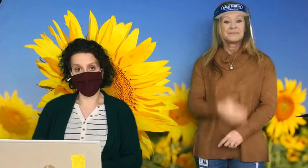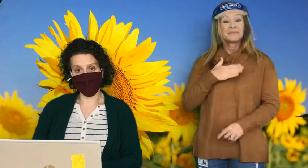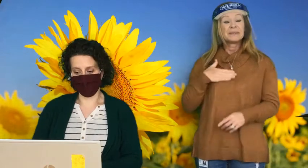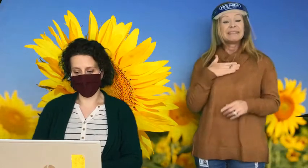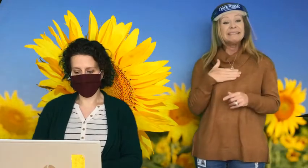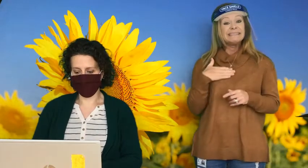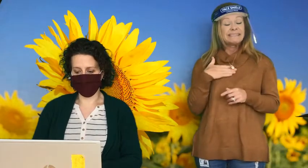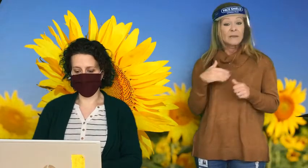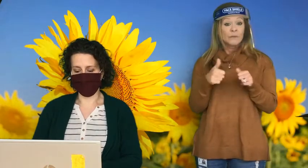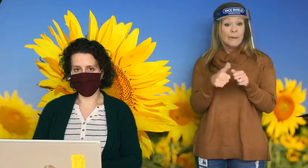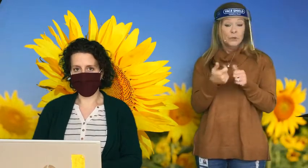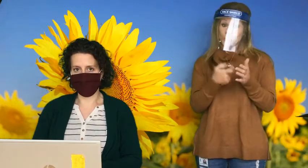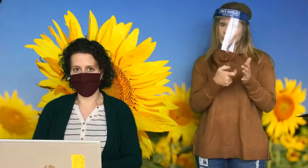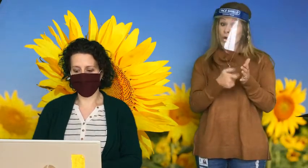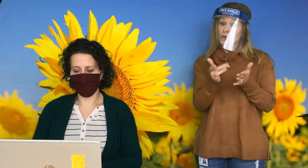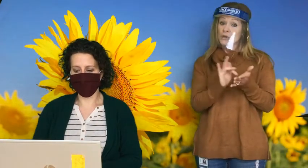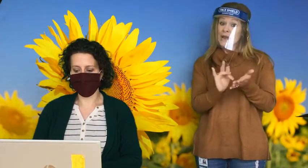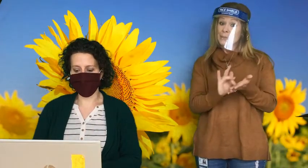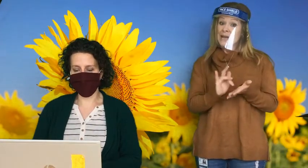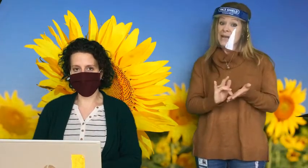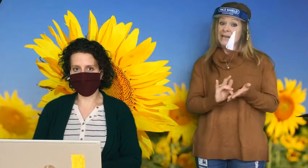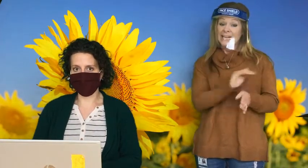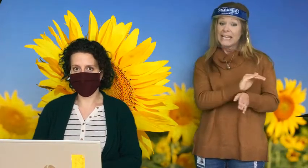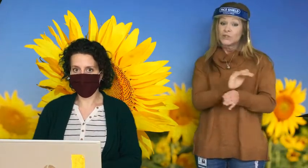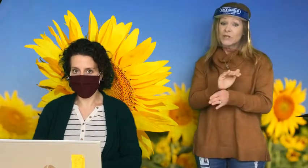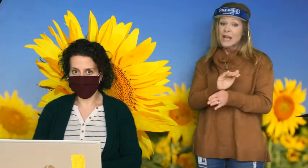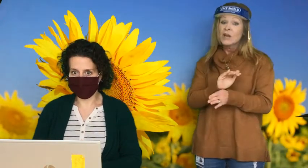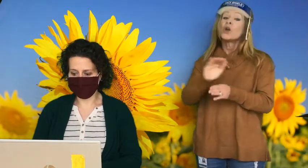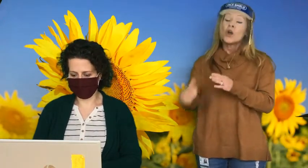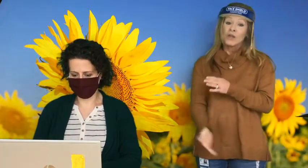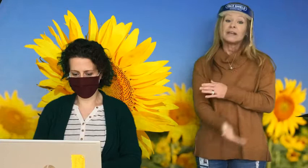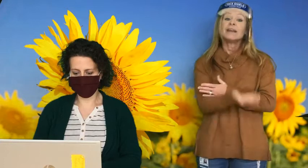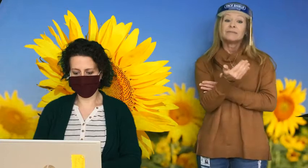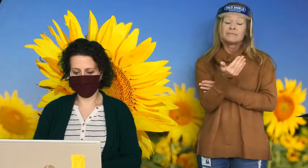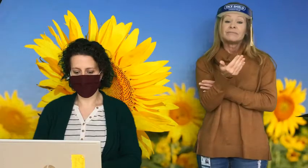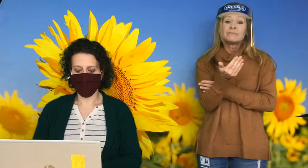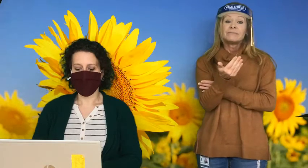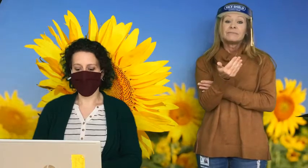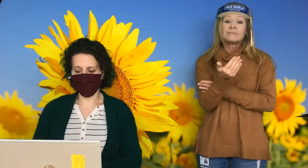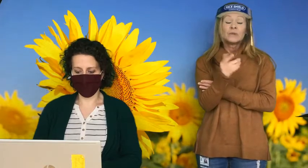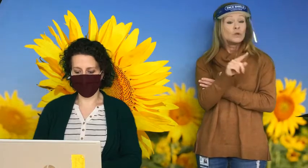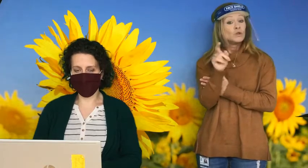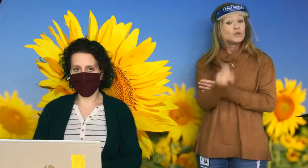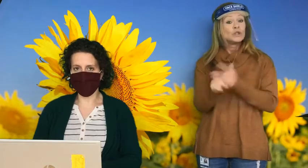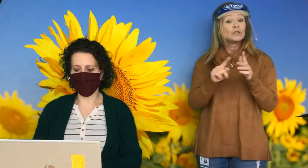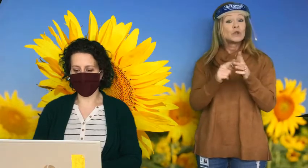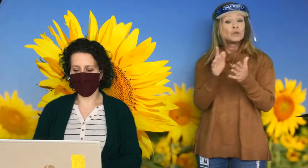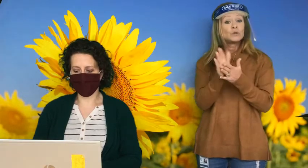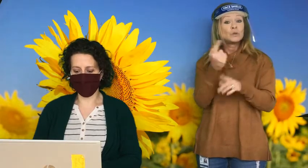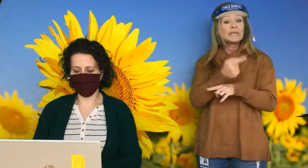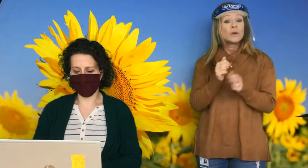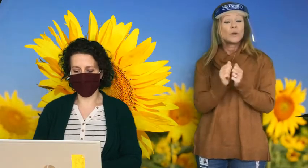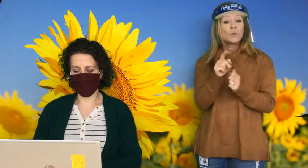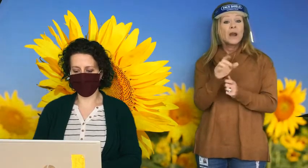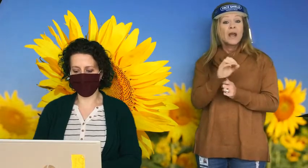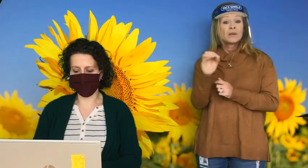Please remember to charge your iPad each night, all night. You should start the school day with